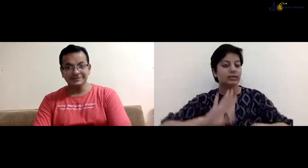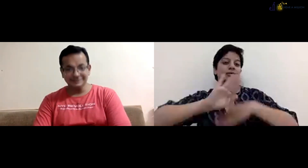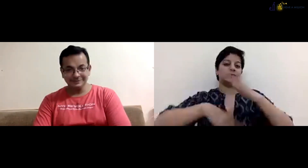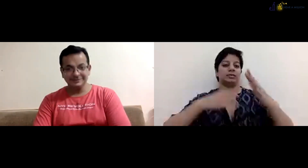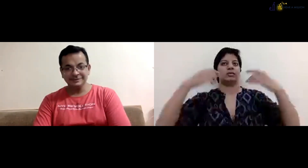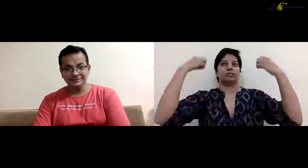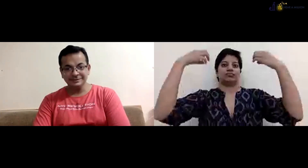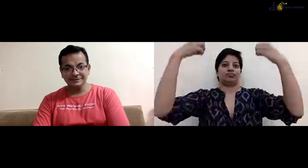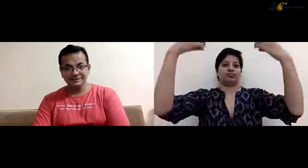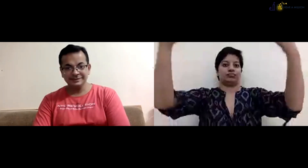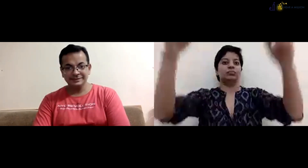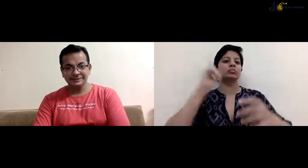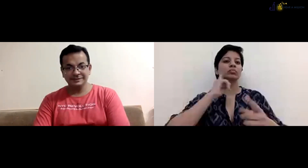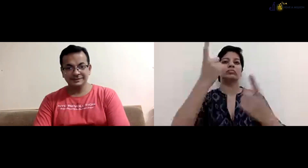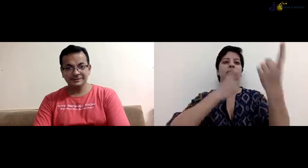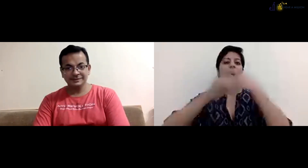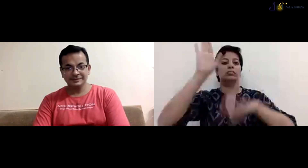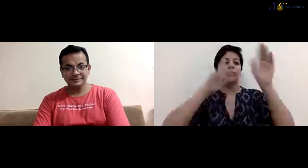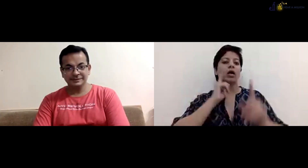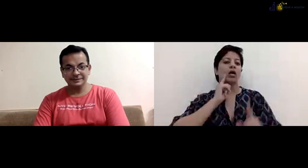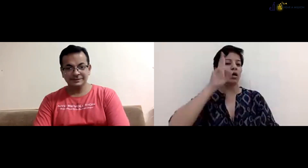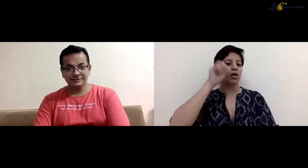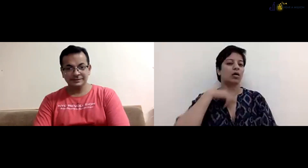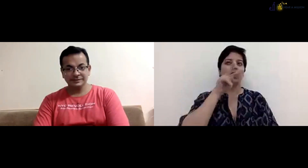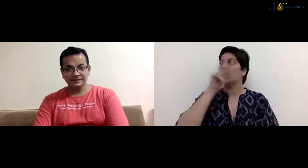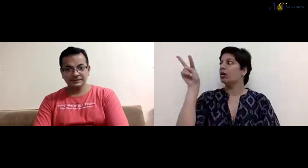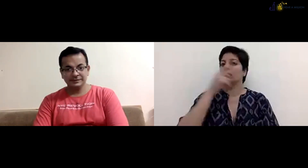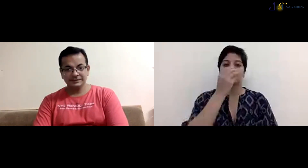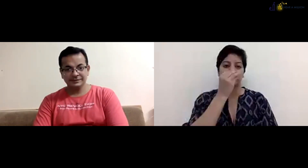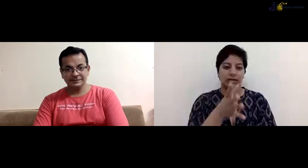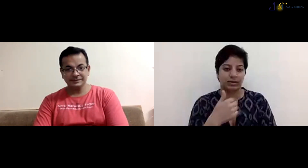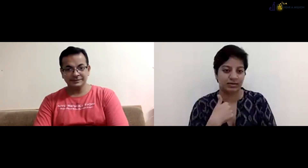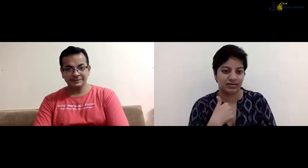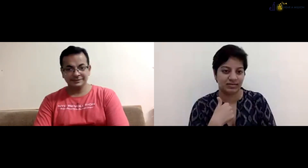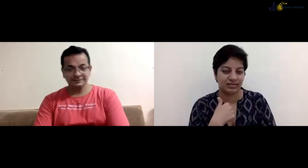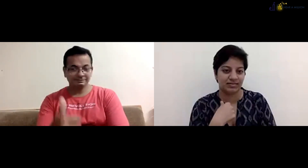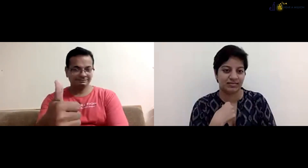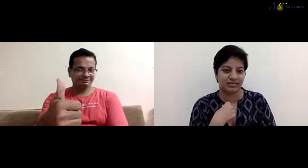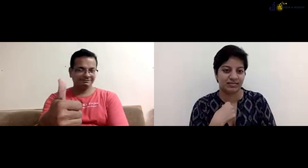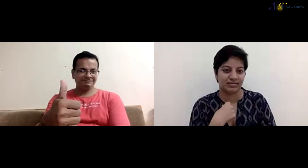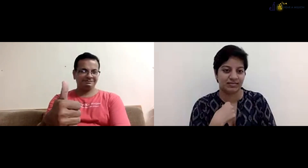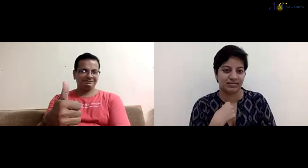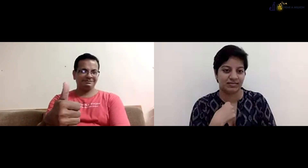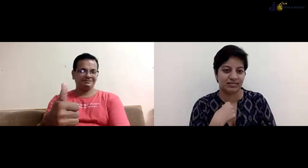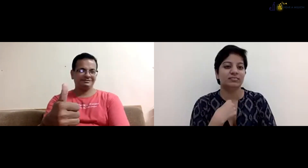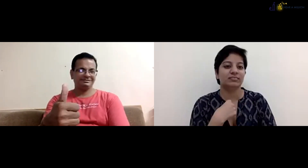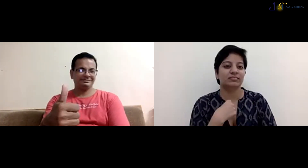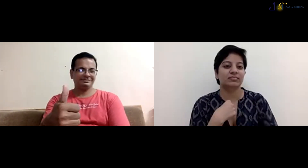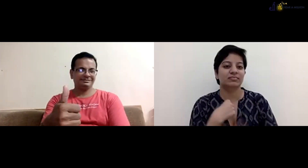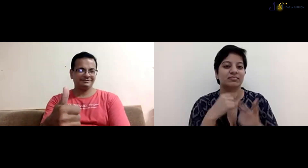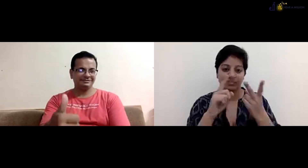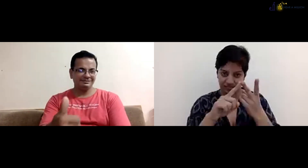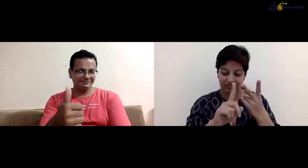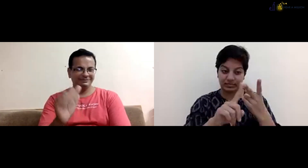presenting. Once I finish it, then light can start. We can on the light on